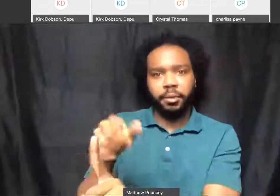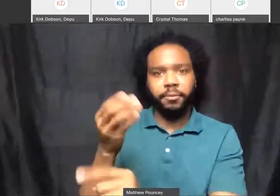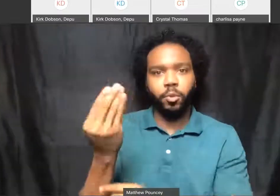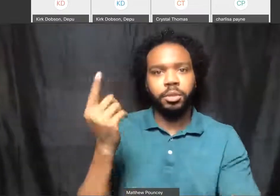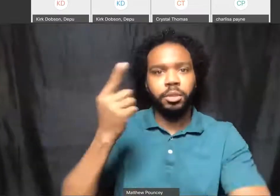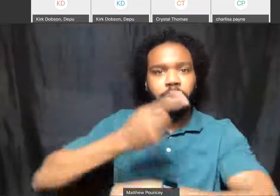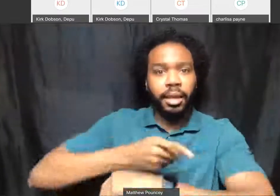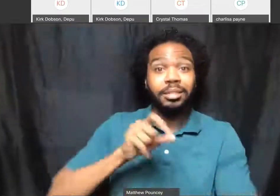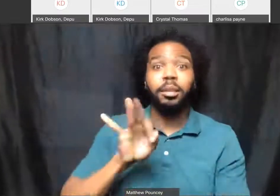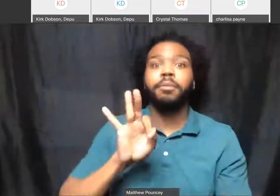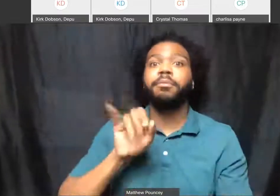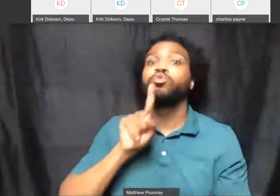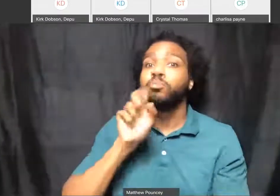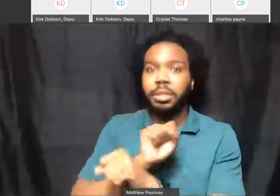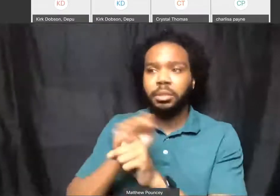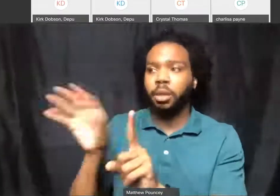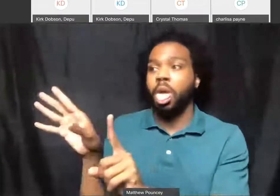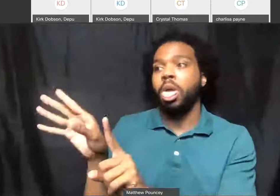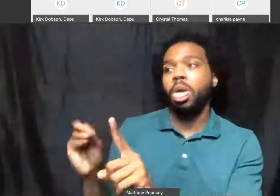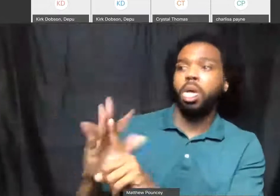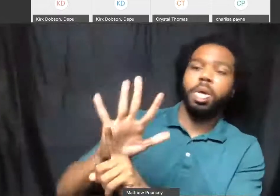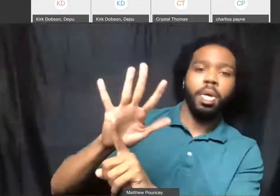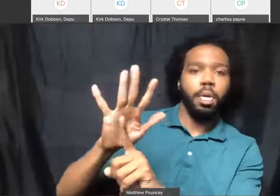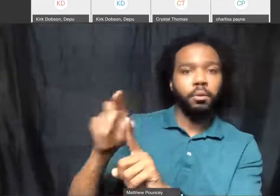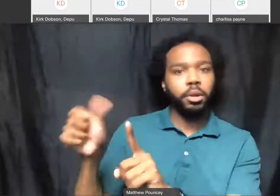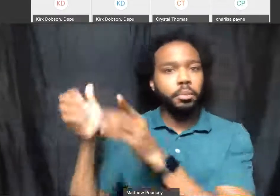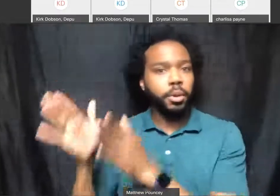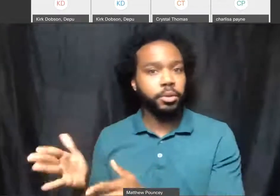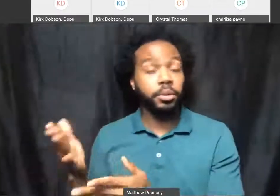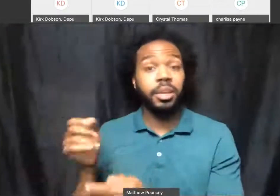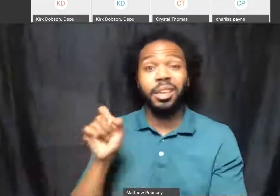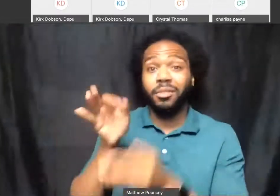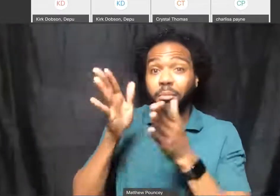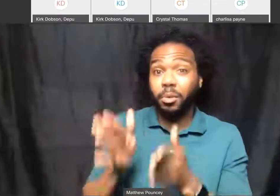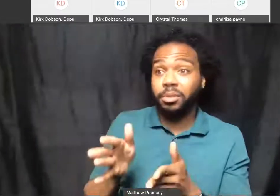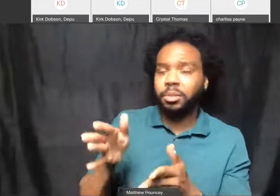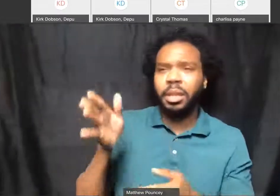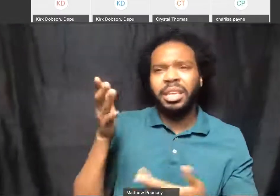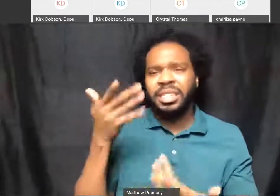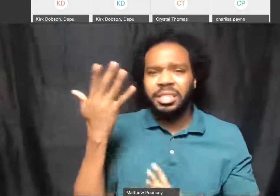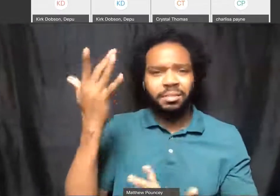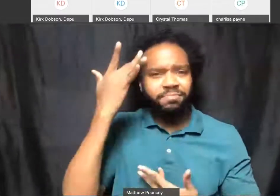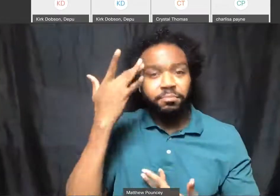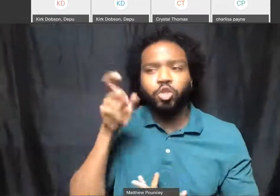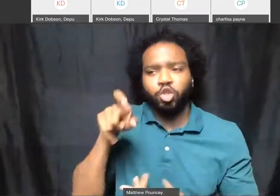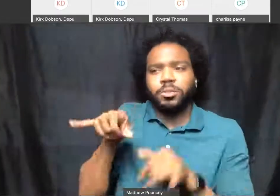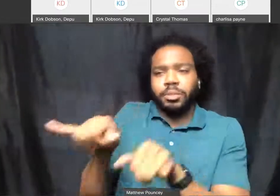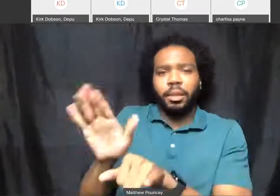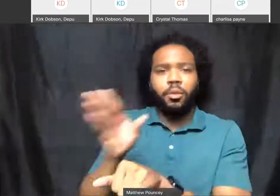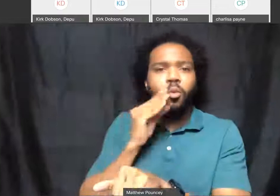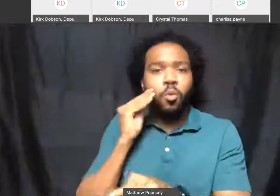actual exposure. For people who are ill, they should self-quarantine and isolate in their home. DC